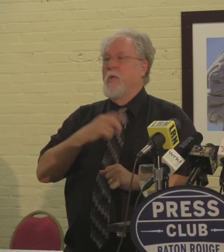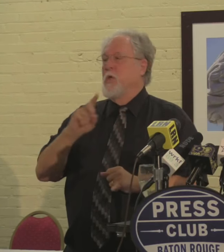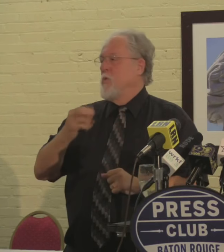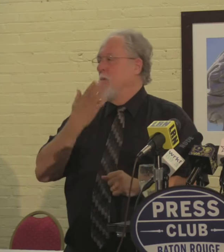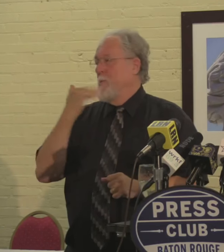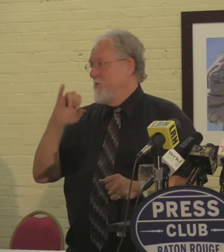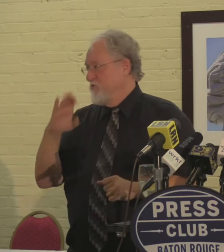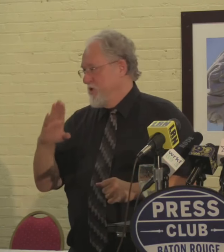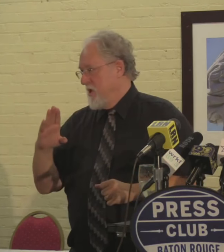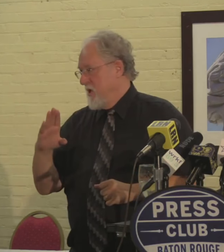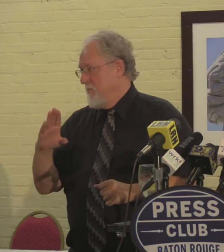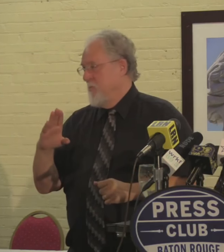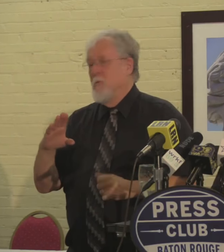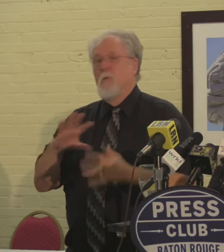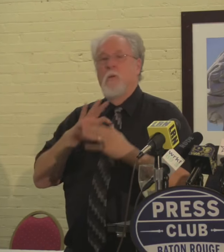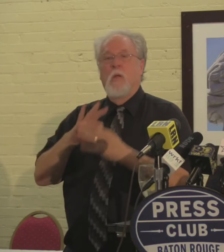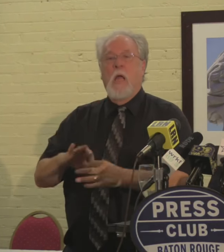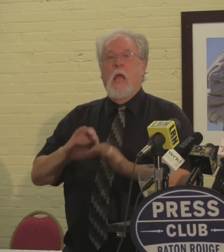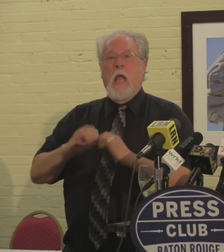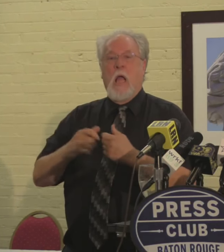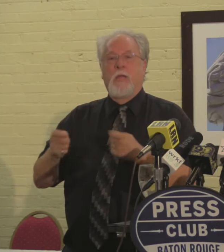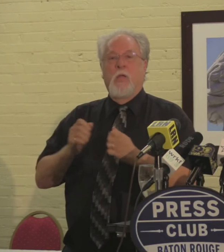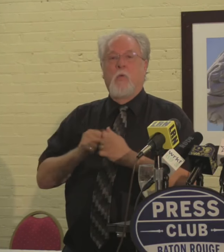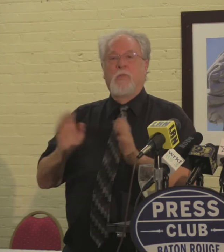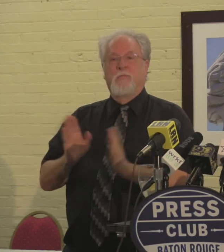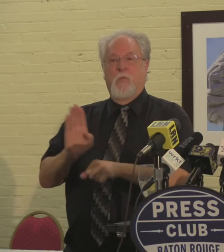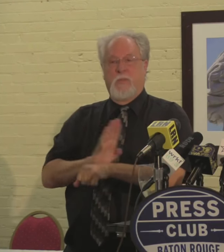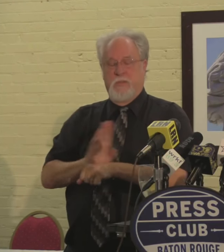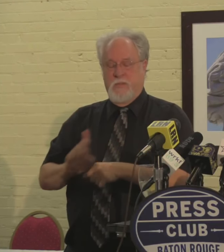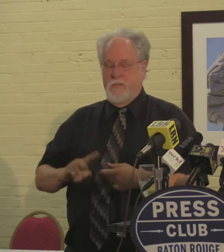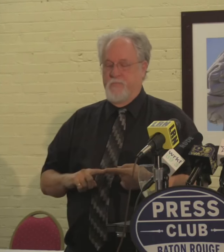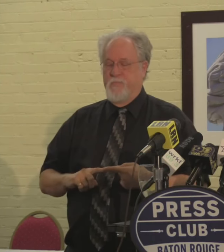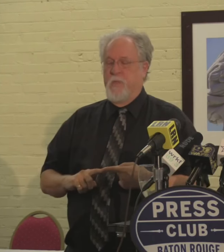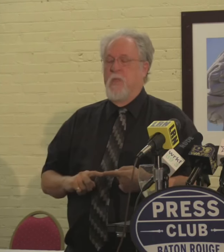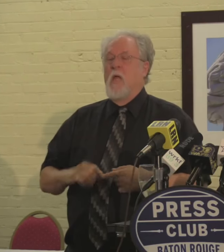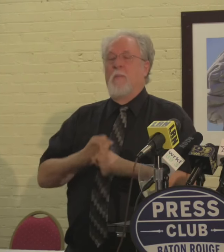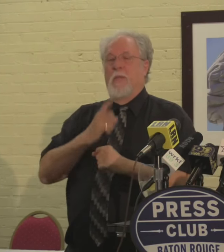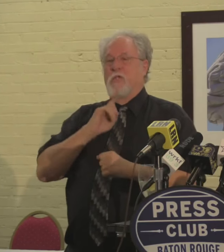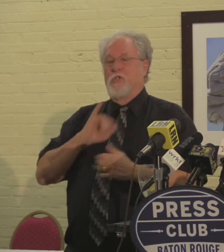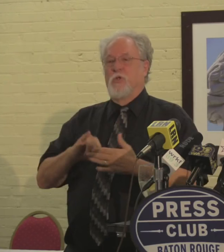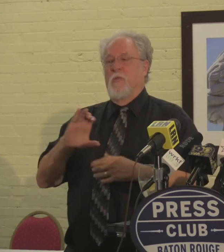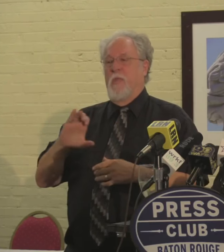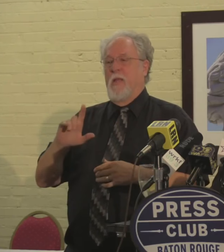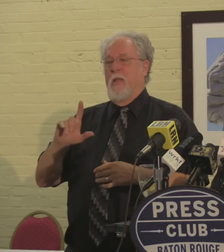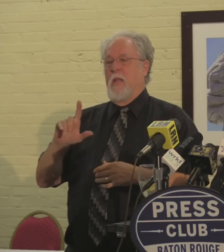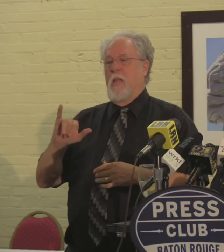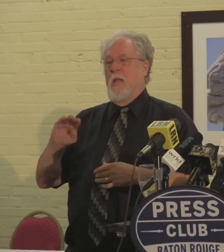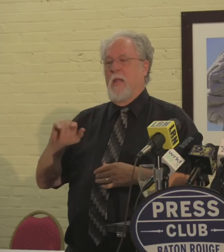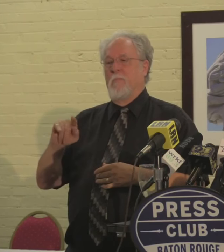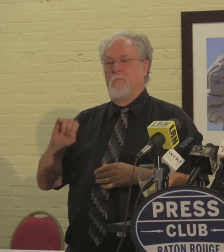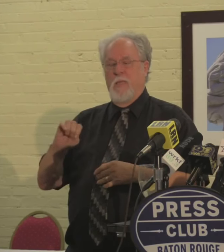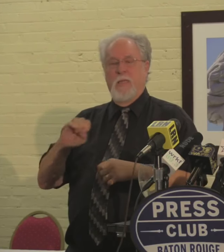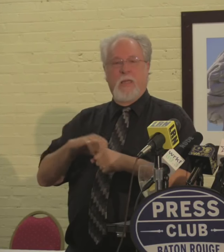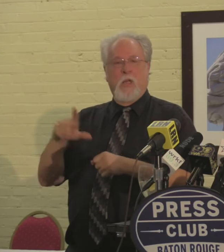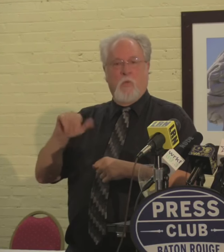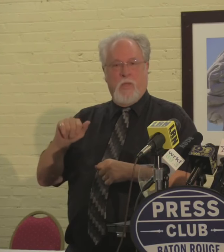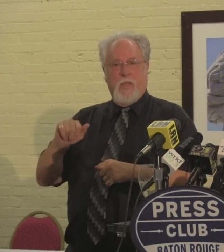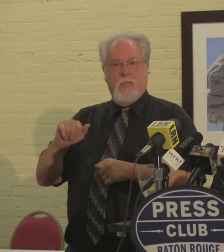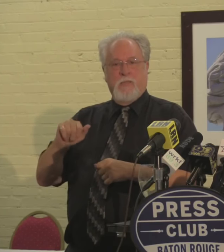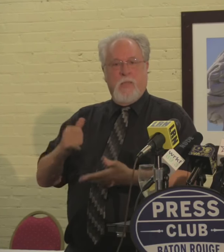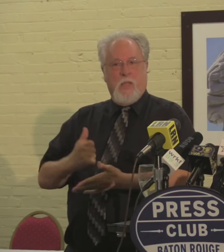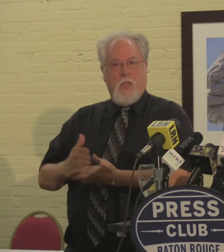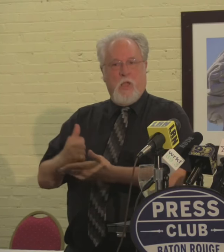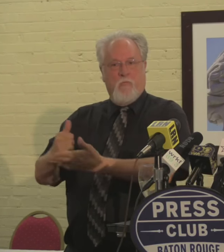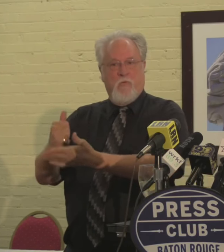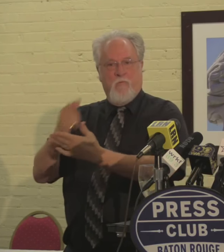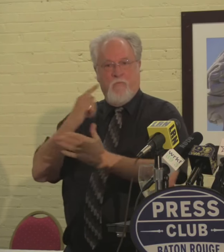job with respect to the way we deal with small businesses and making sure the climate in Louisiana is conducive to small businesses being able